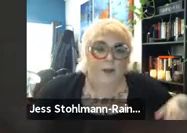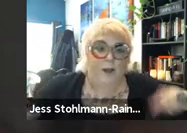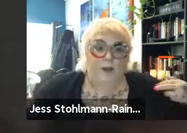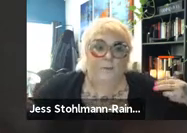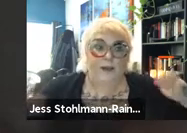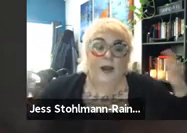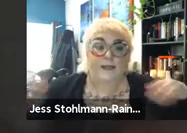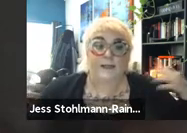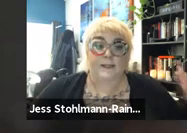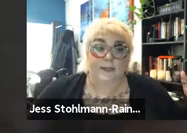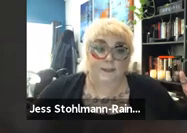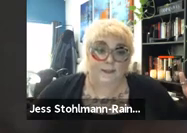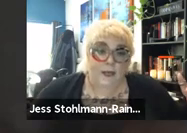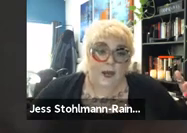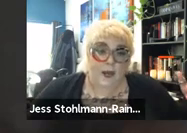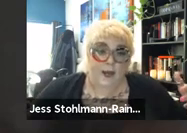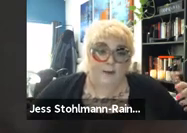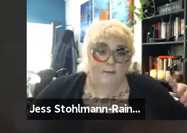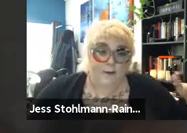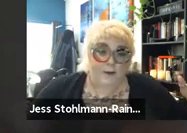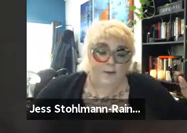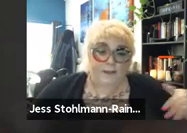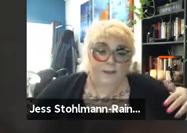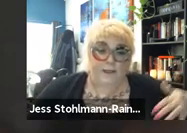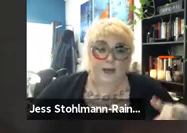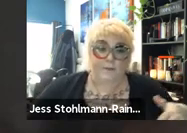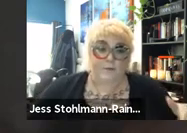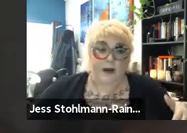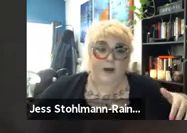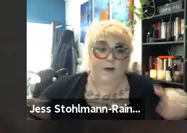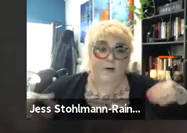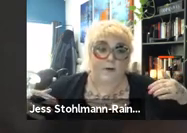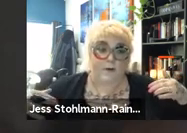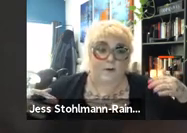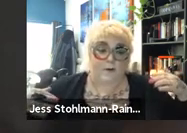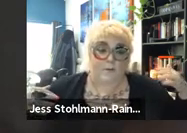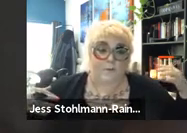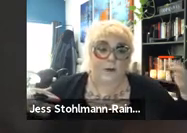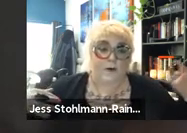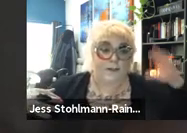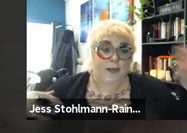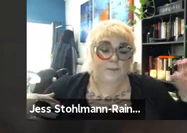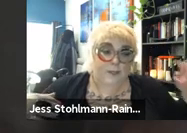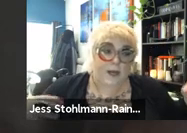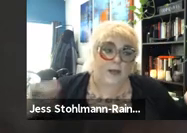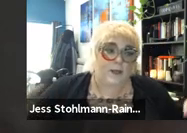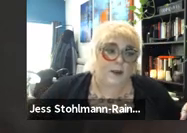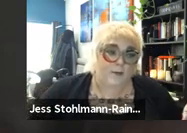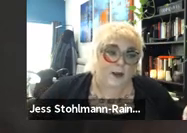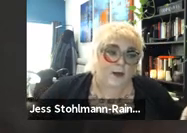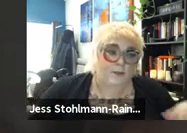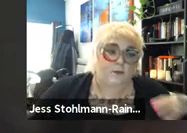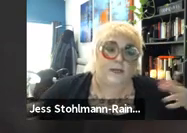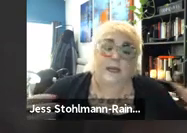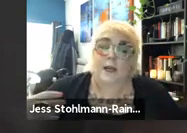behind the scenes um this is a time where both samsa and the